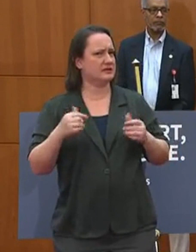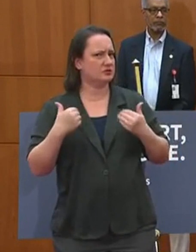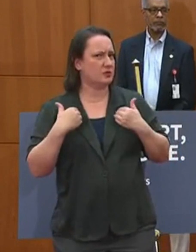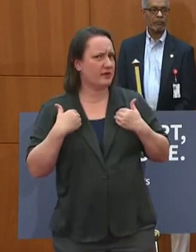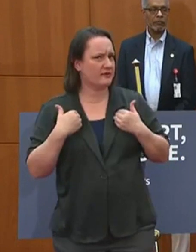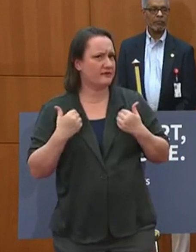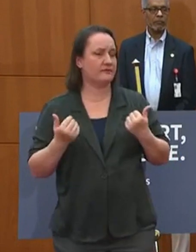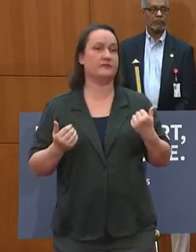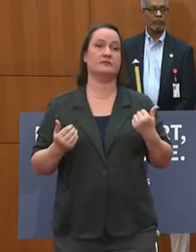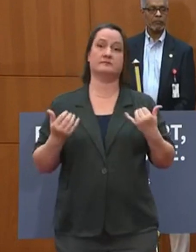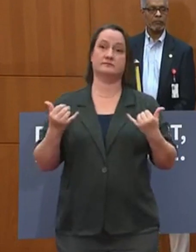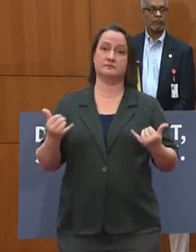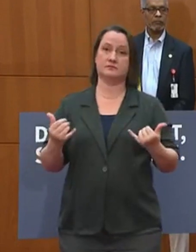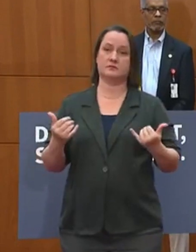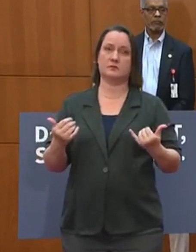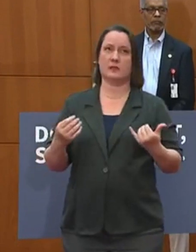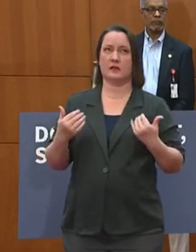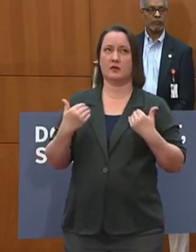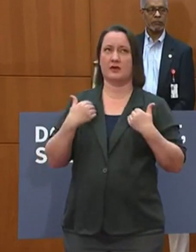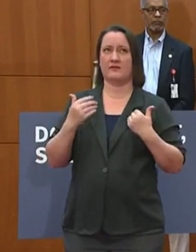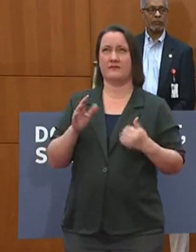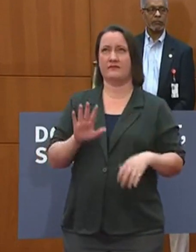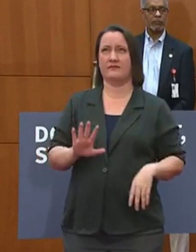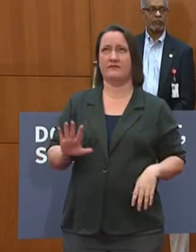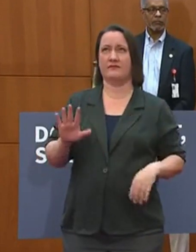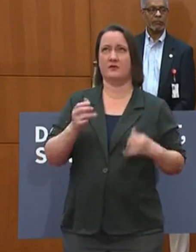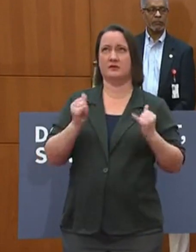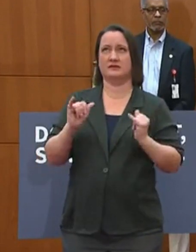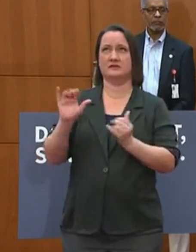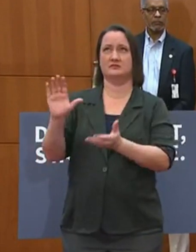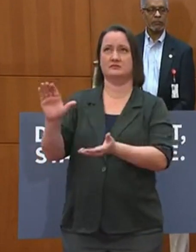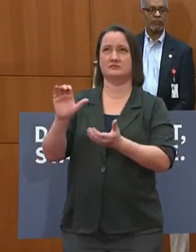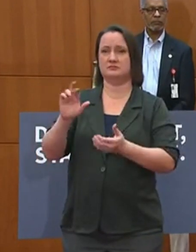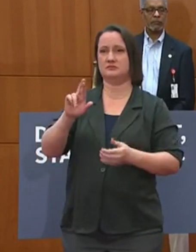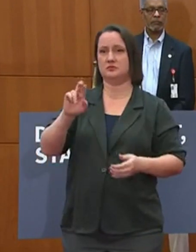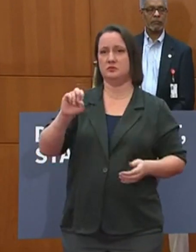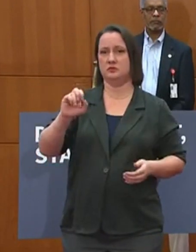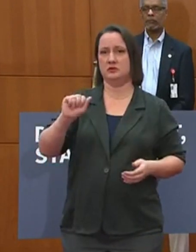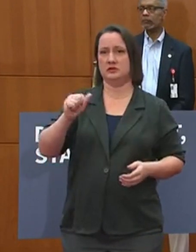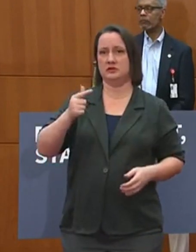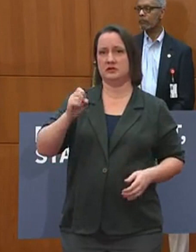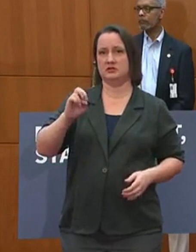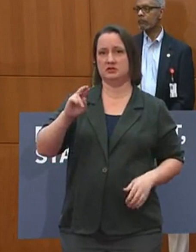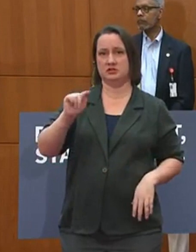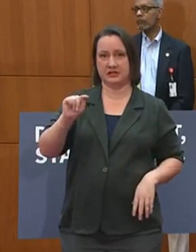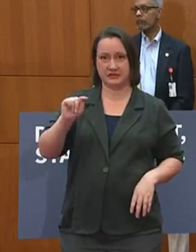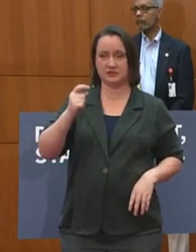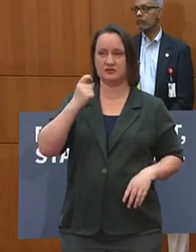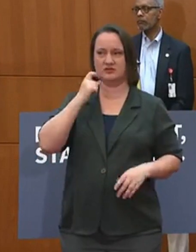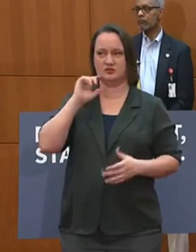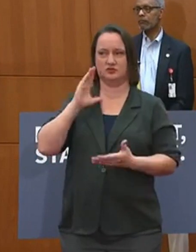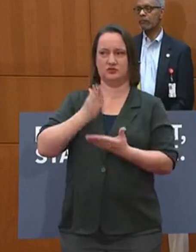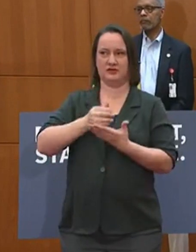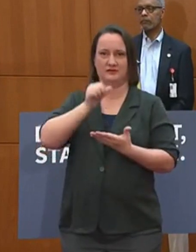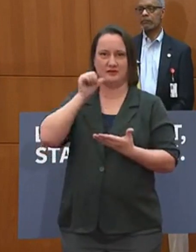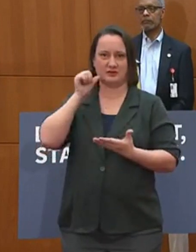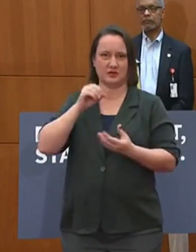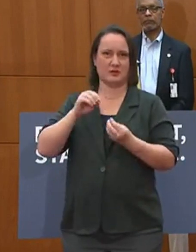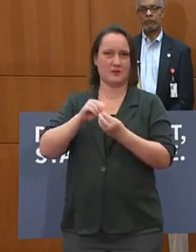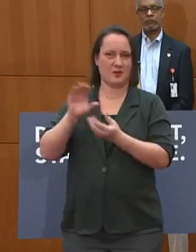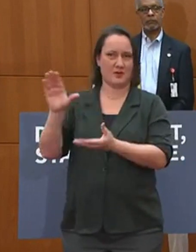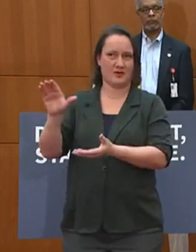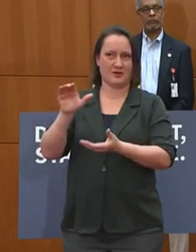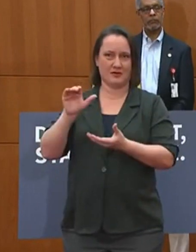So right now we have, we're still receiving reagents in. We got a shipment in yesterday, and